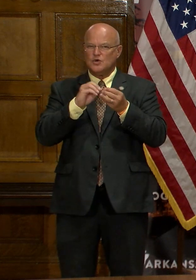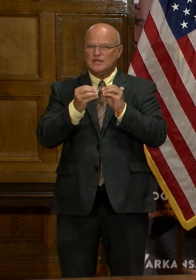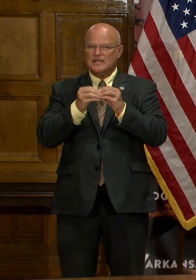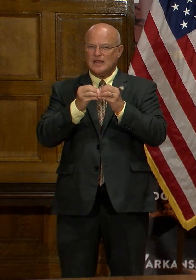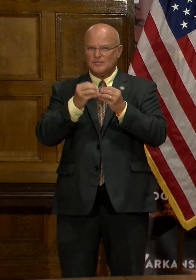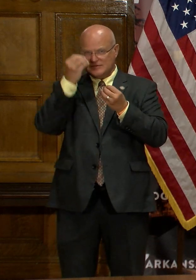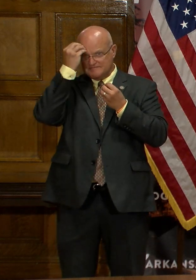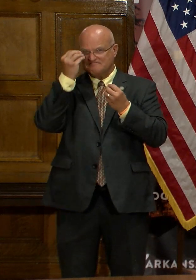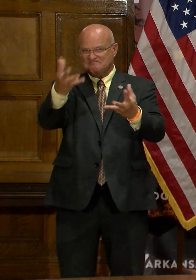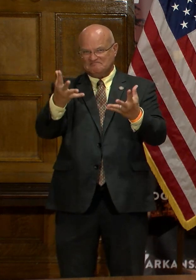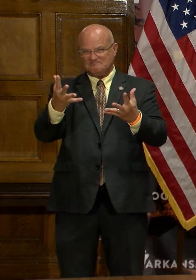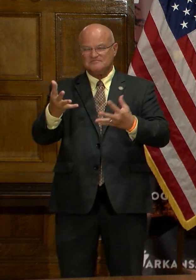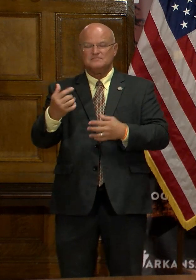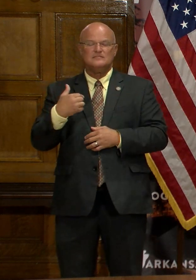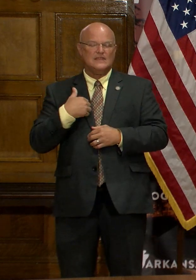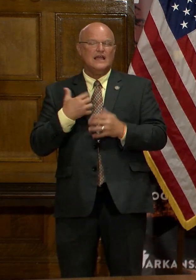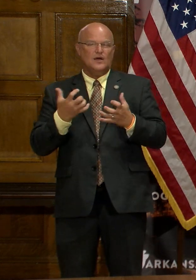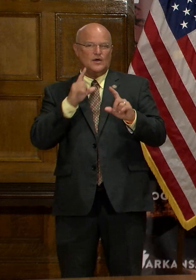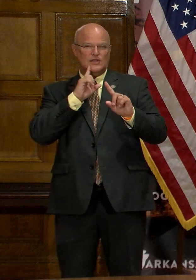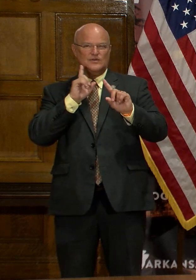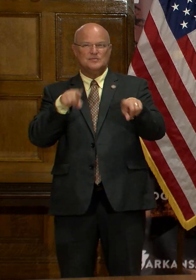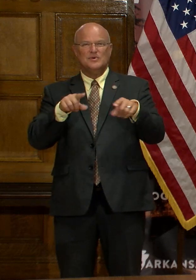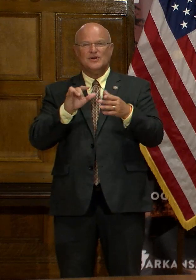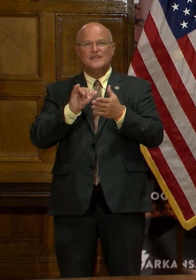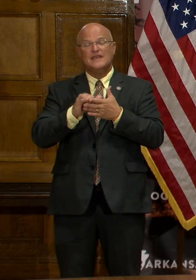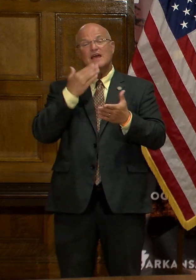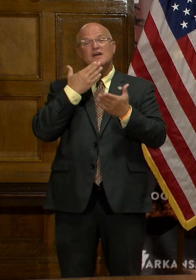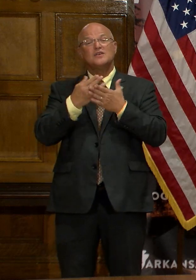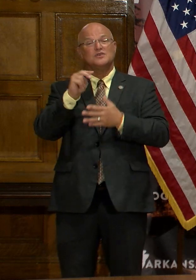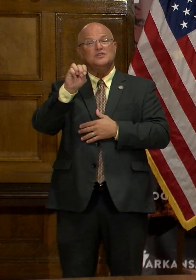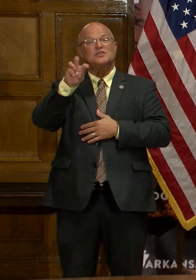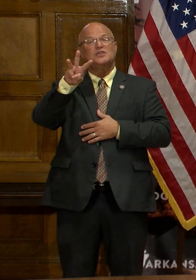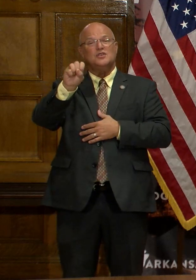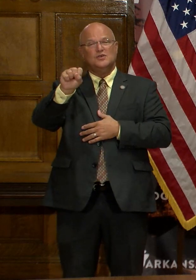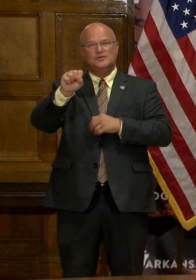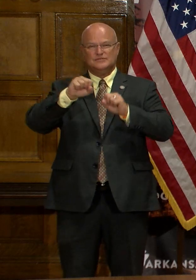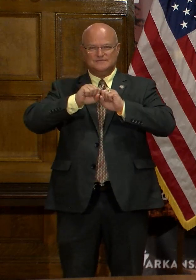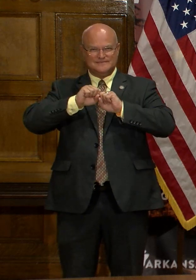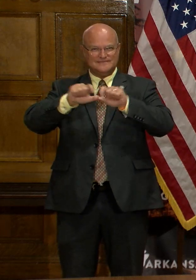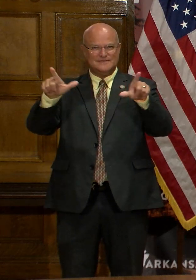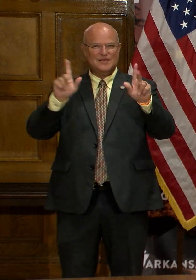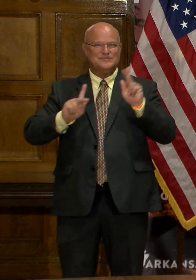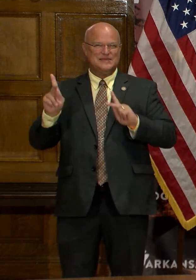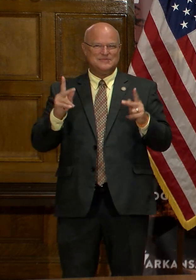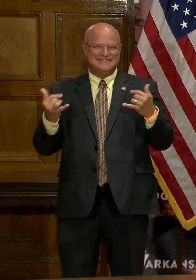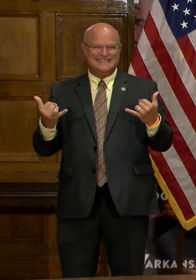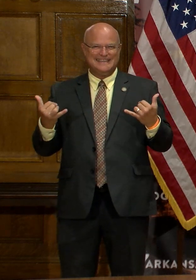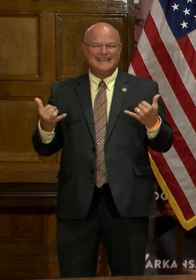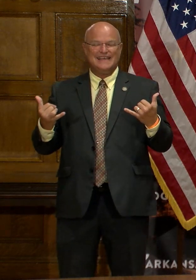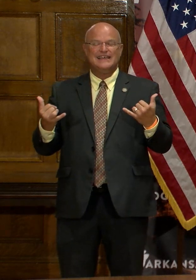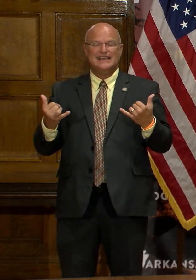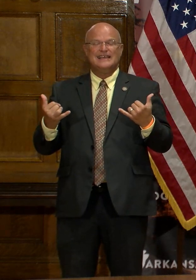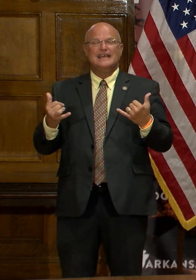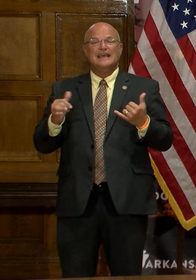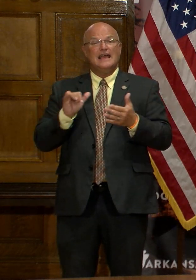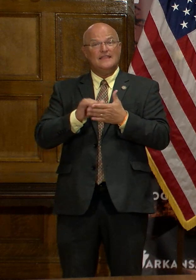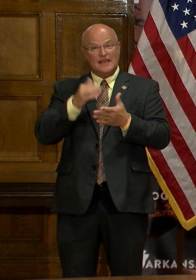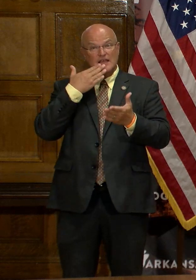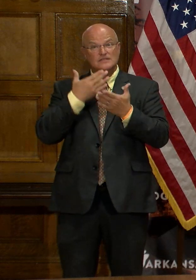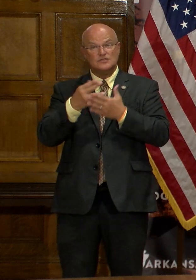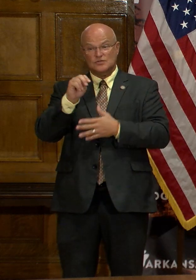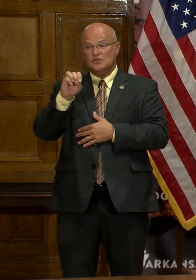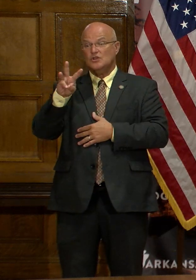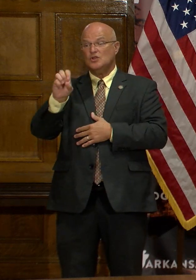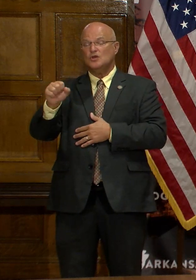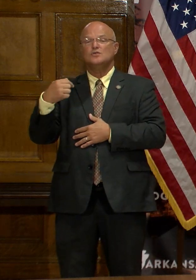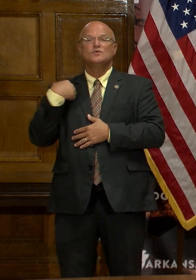for us. And I wanted to report that good news to everybody today. And while that is good news, we